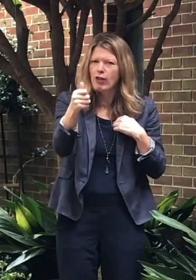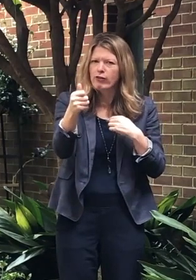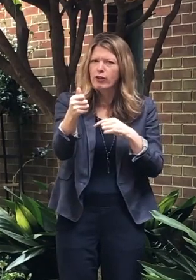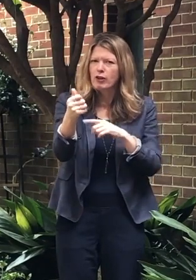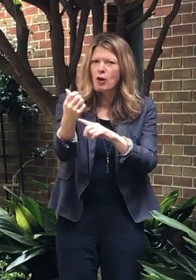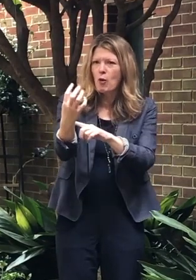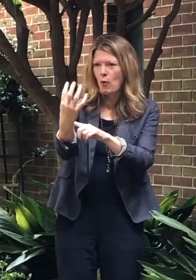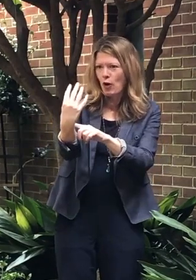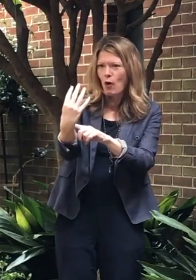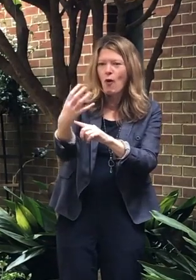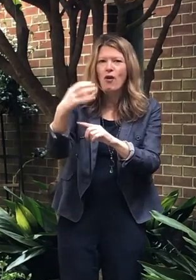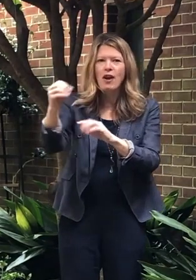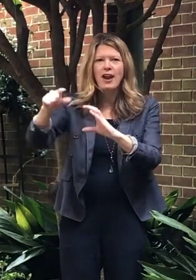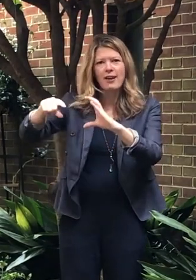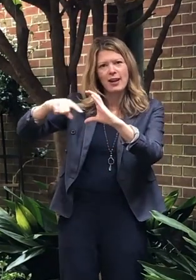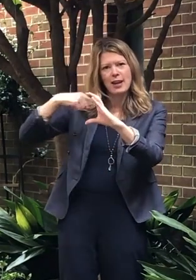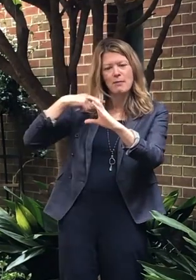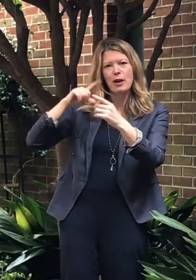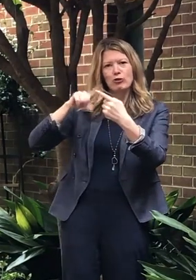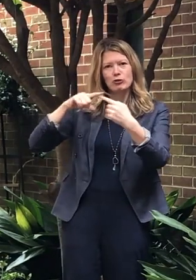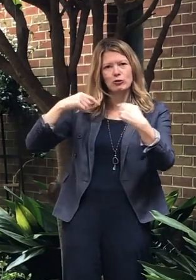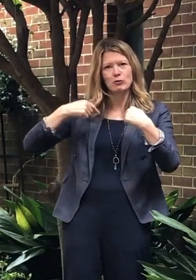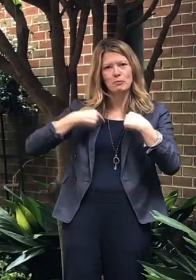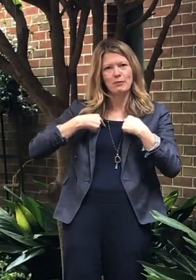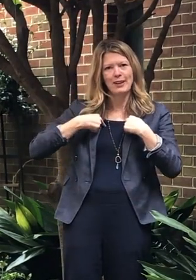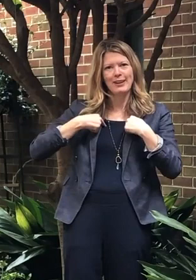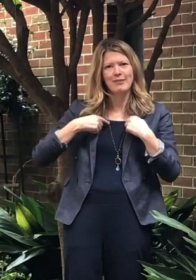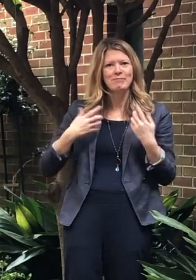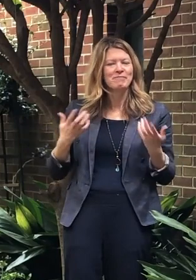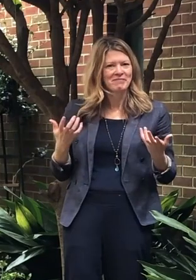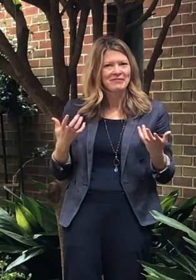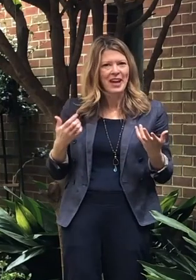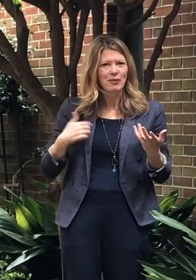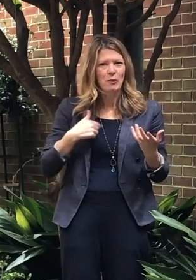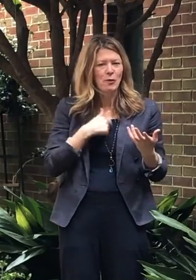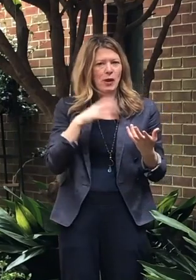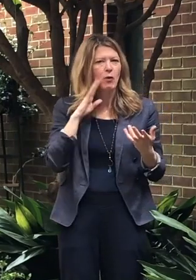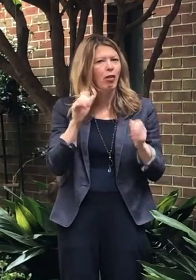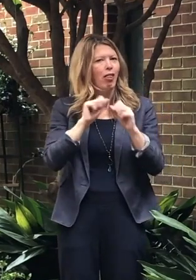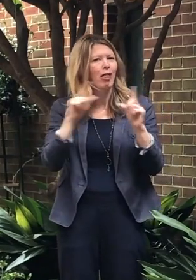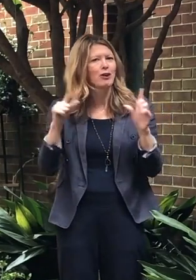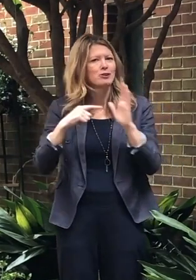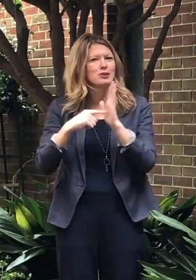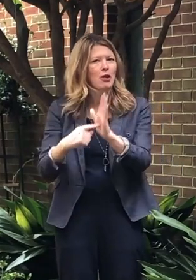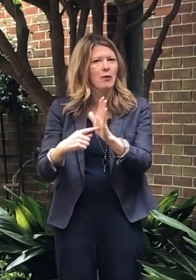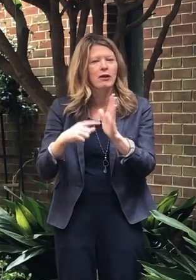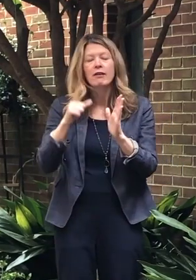to get it out to everybody. And now, stay tuned for some beautiful music.